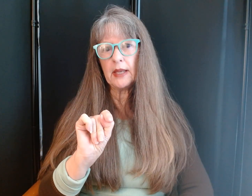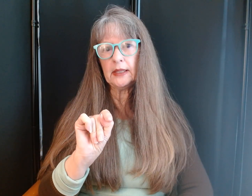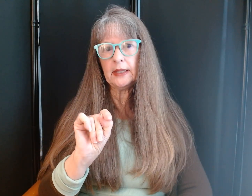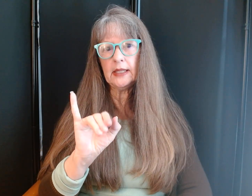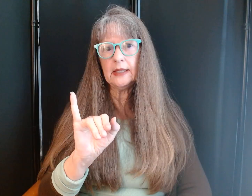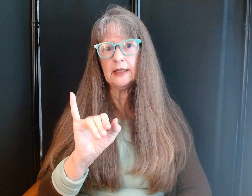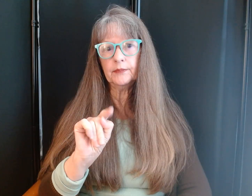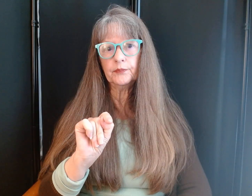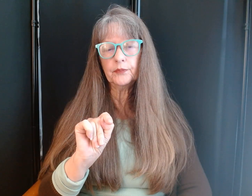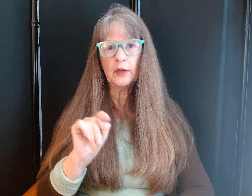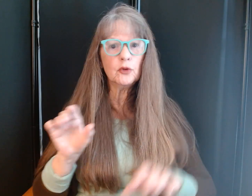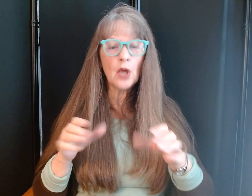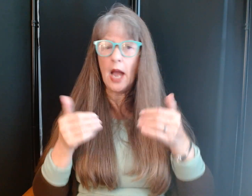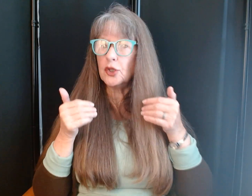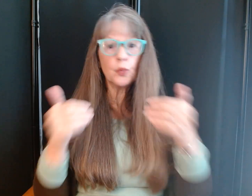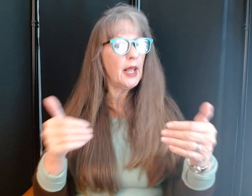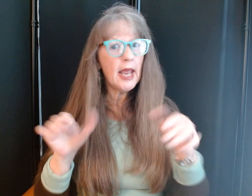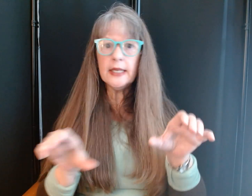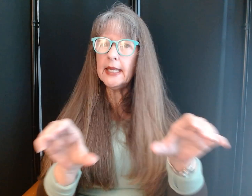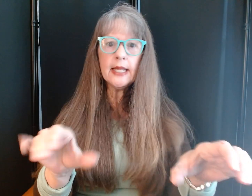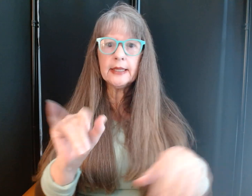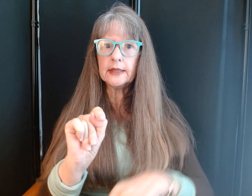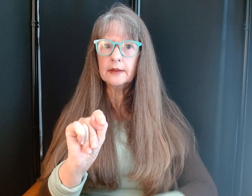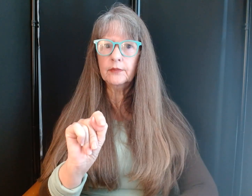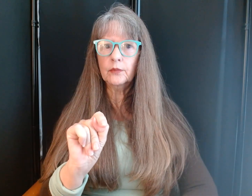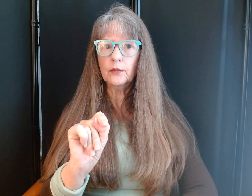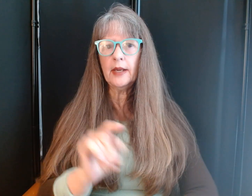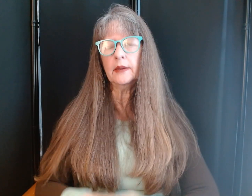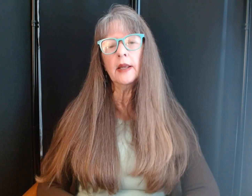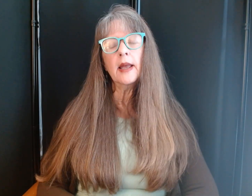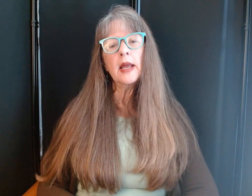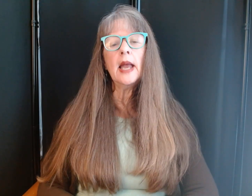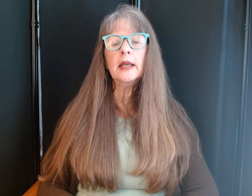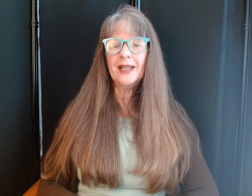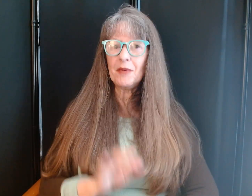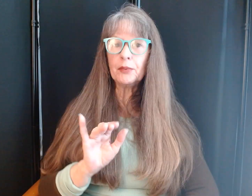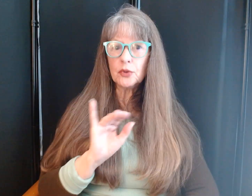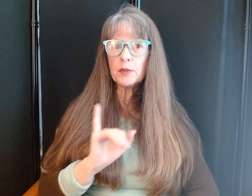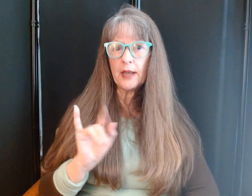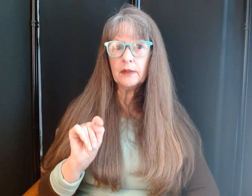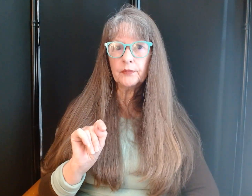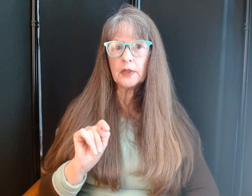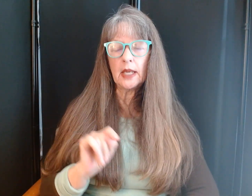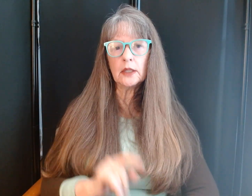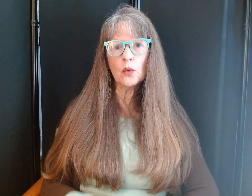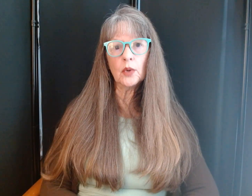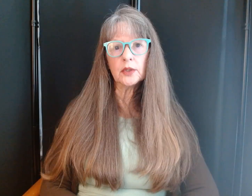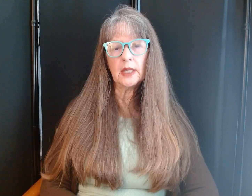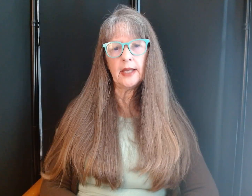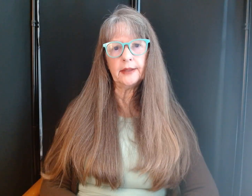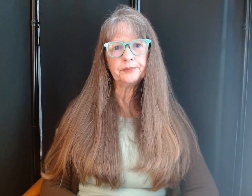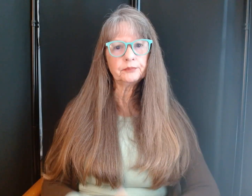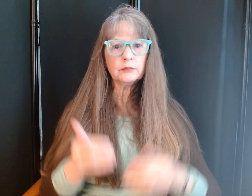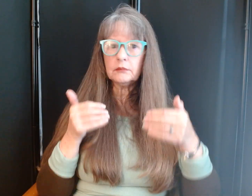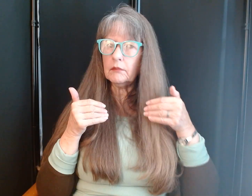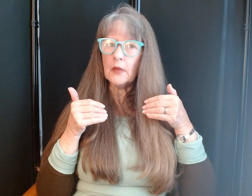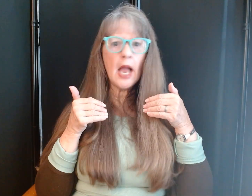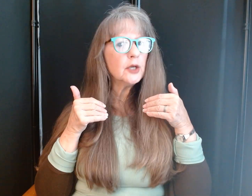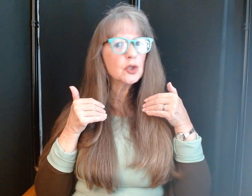spelling it, I just went ahead and did it, right? And deaf people do spell like little words like that. I just